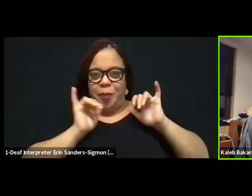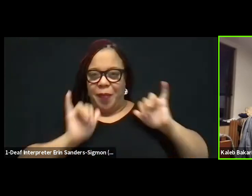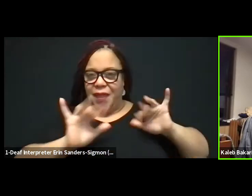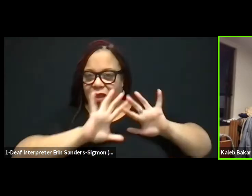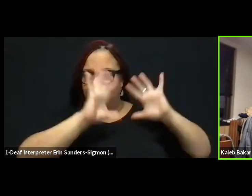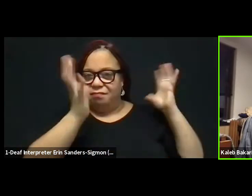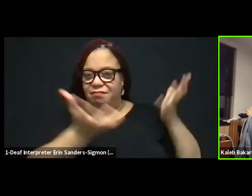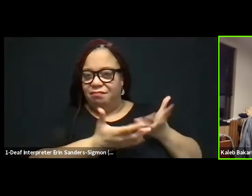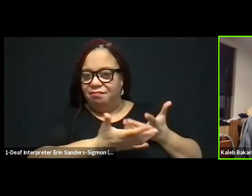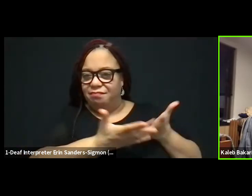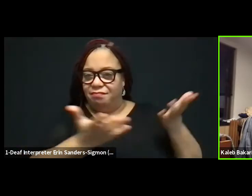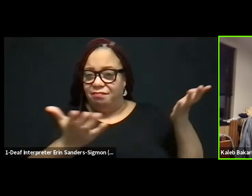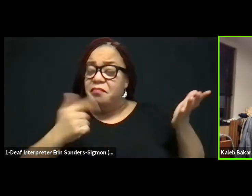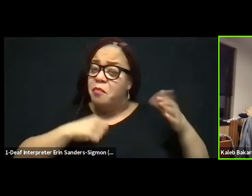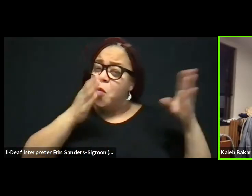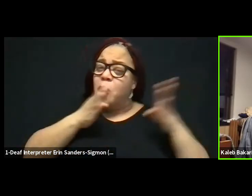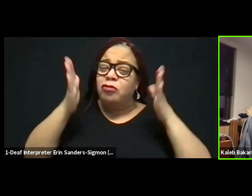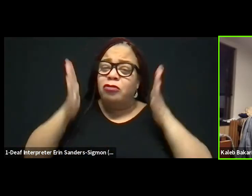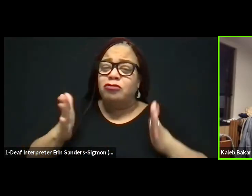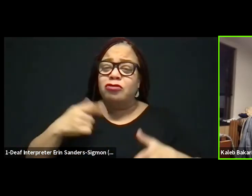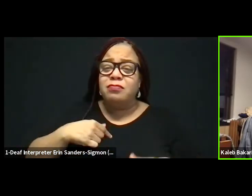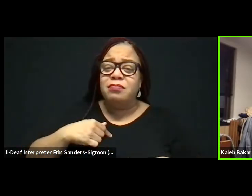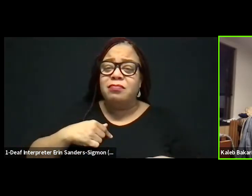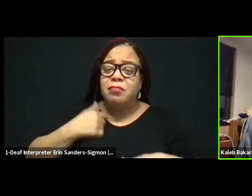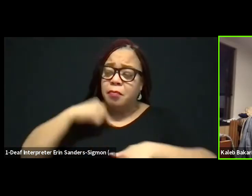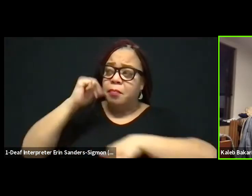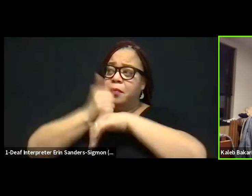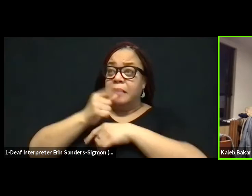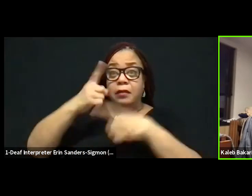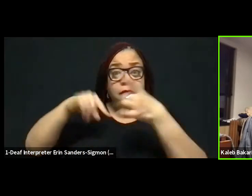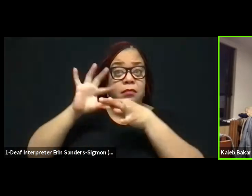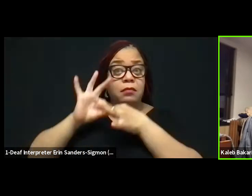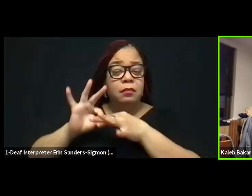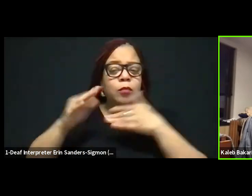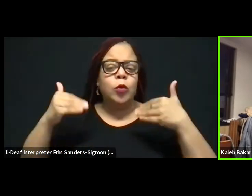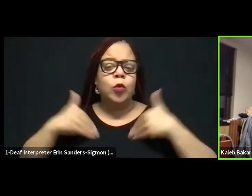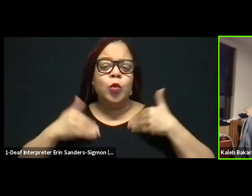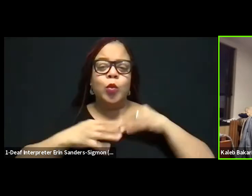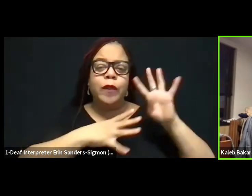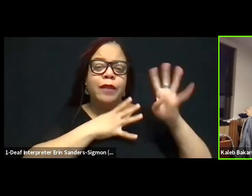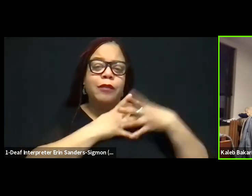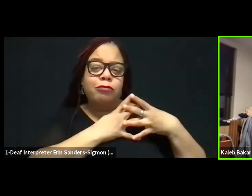food injustices, and the school to prison pipeline as well.